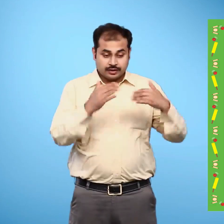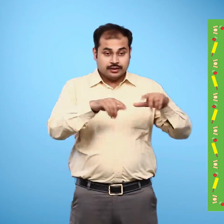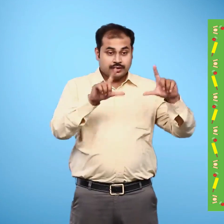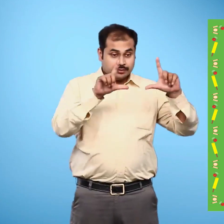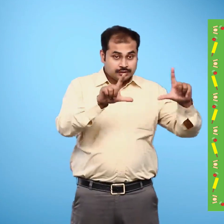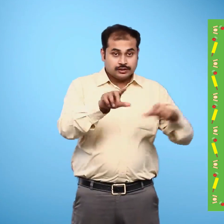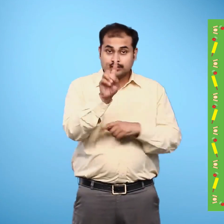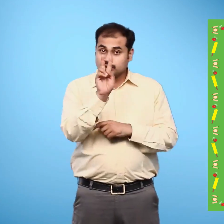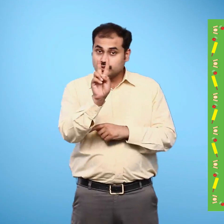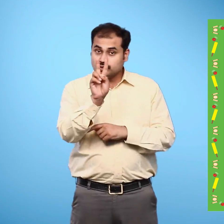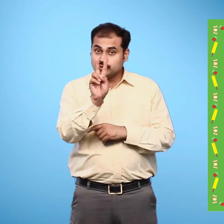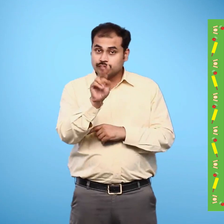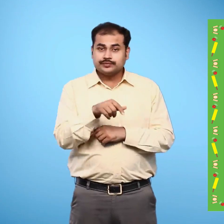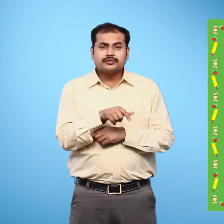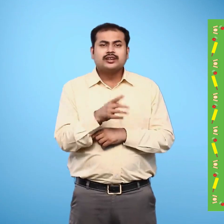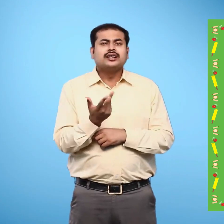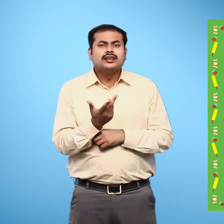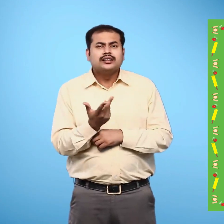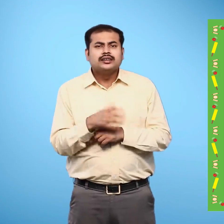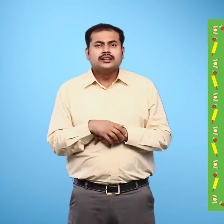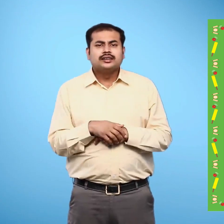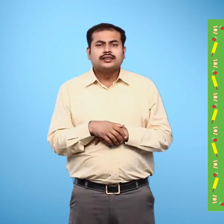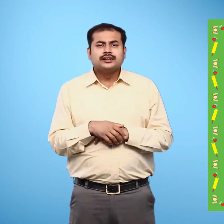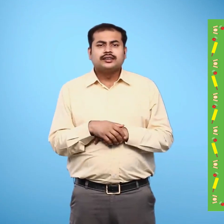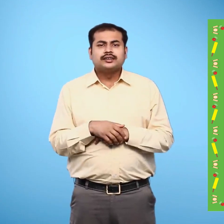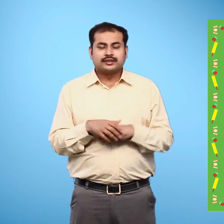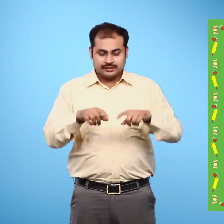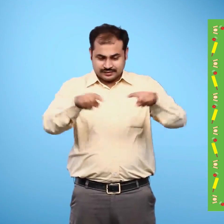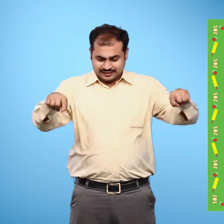Picture 2 shows a carom board with coins.